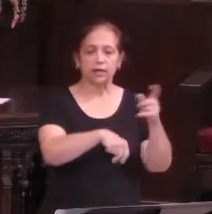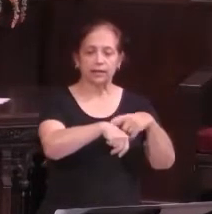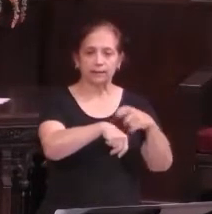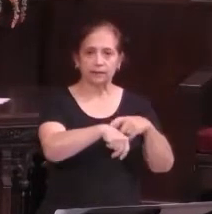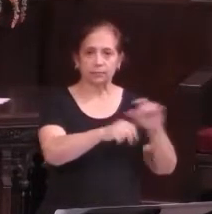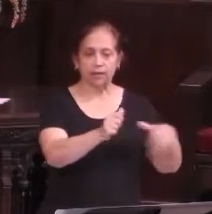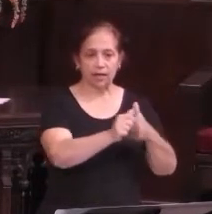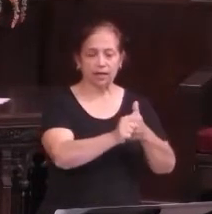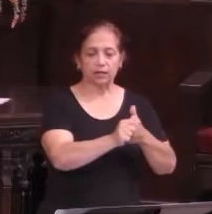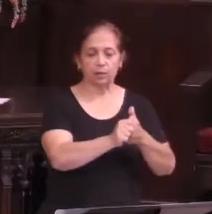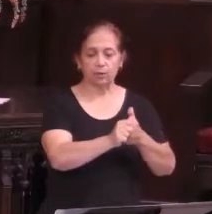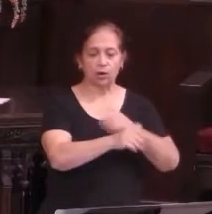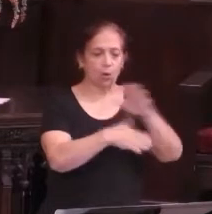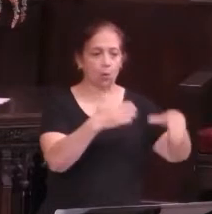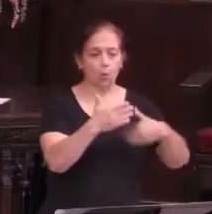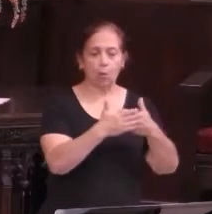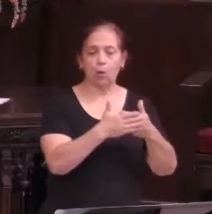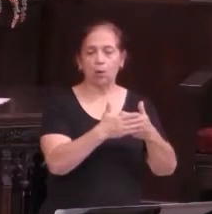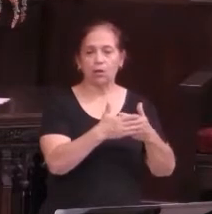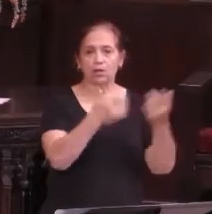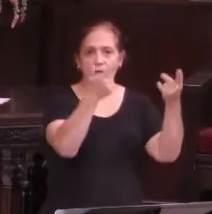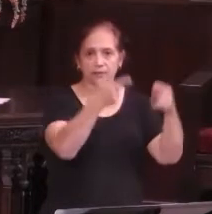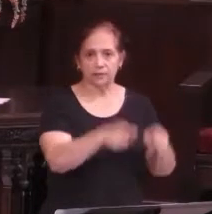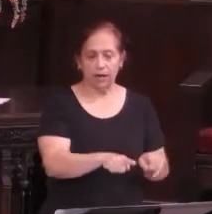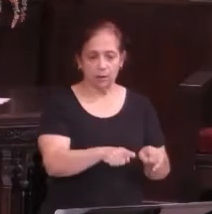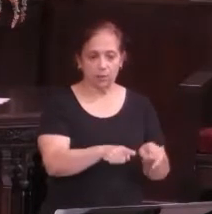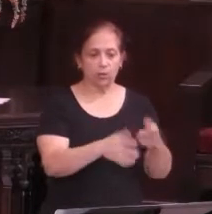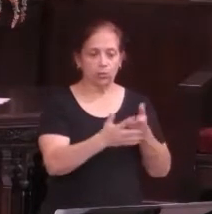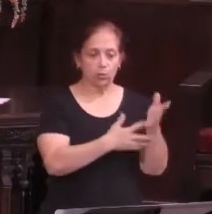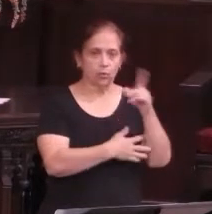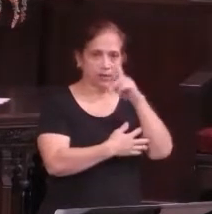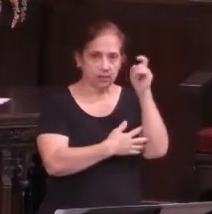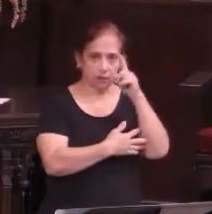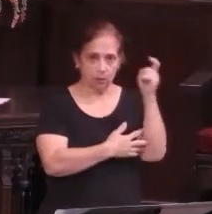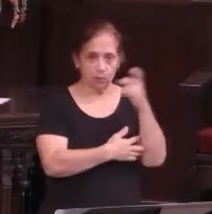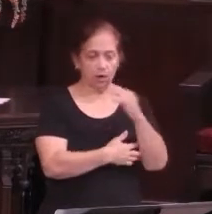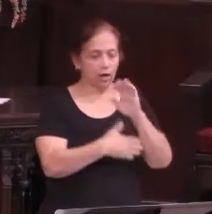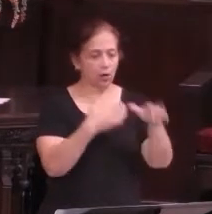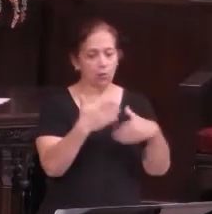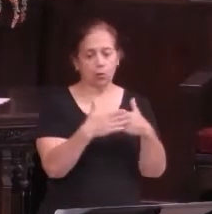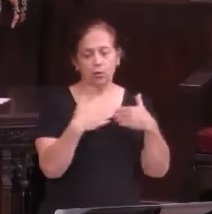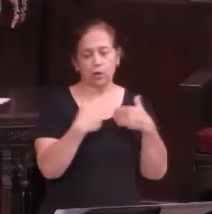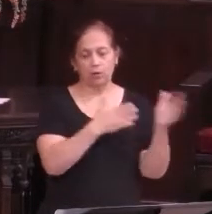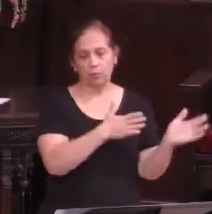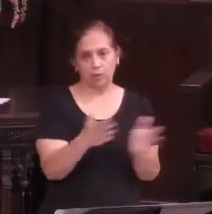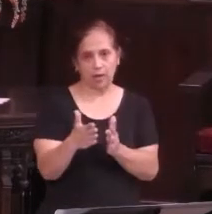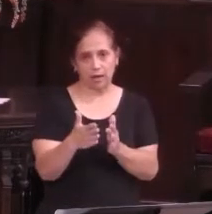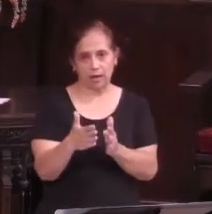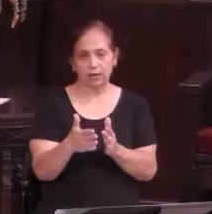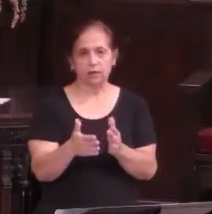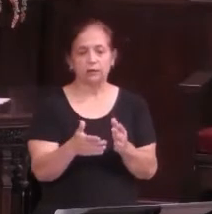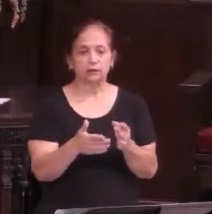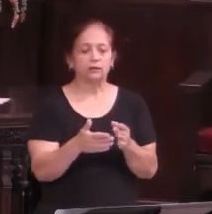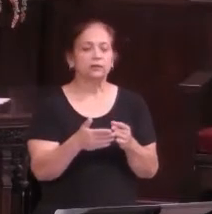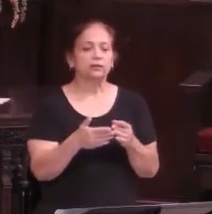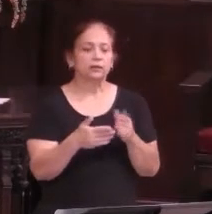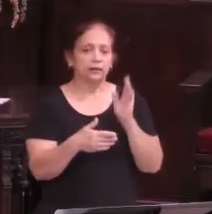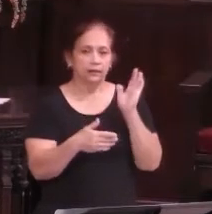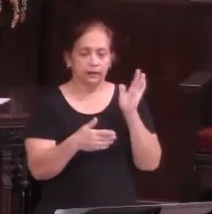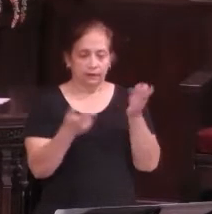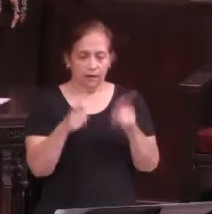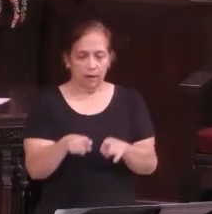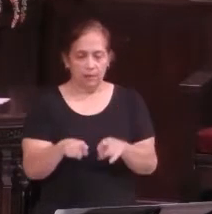to catch up on all that has happened over the summer and all that we have planned coming up this program